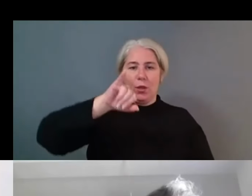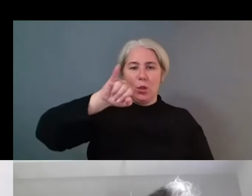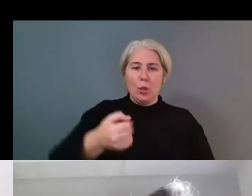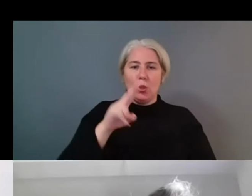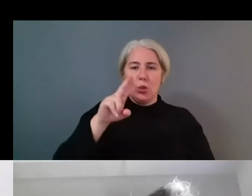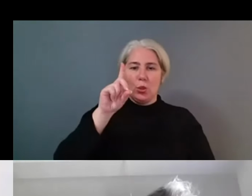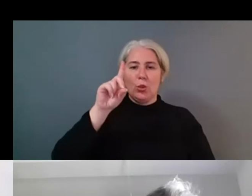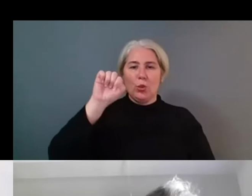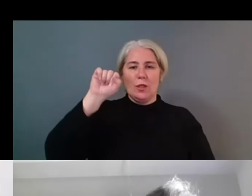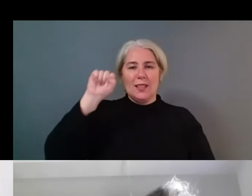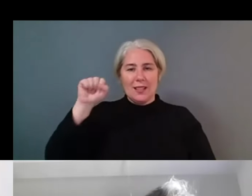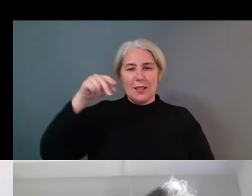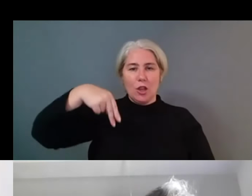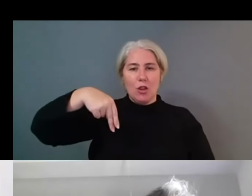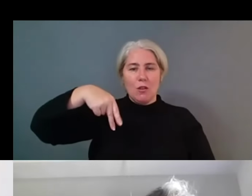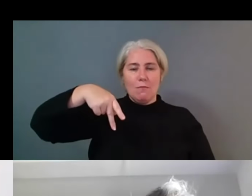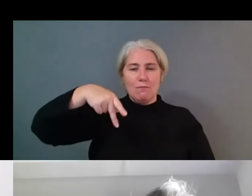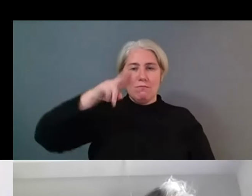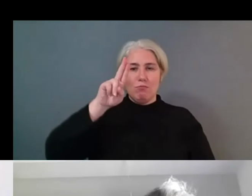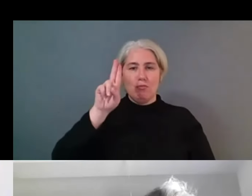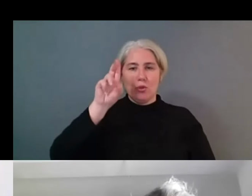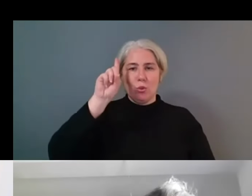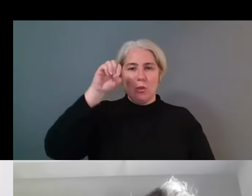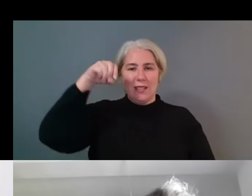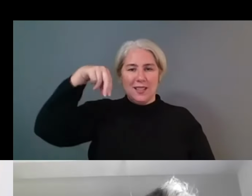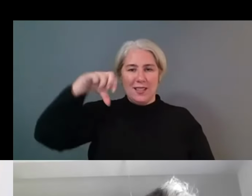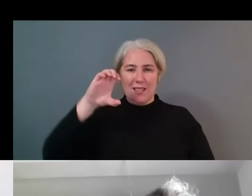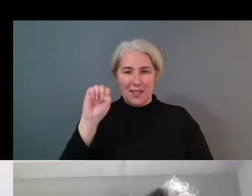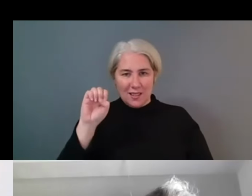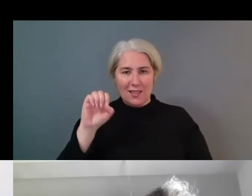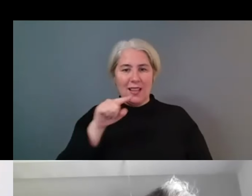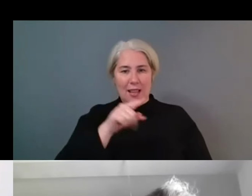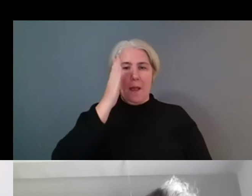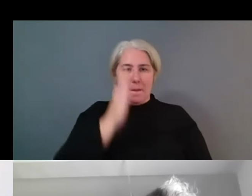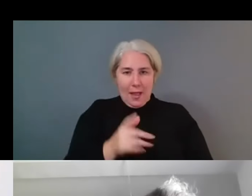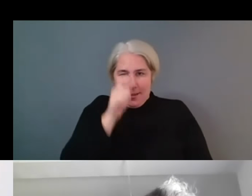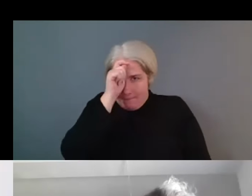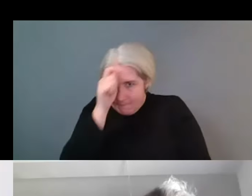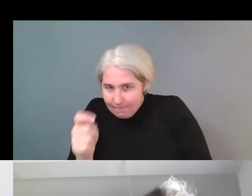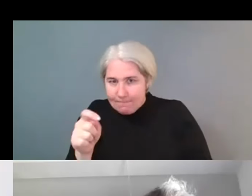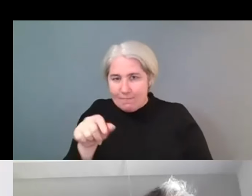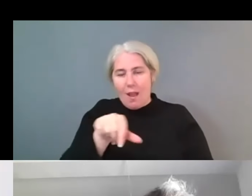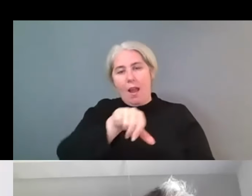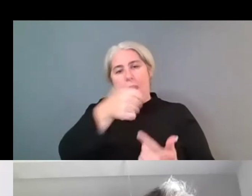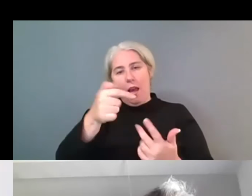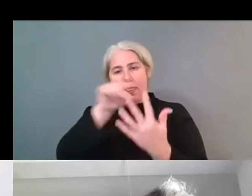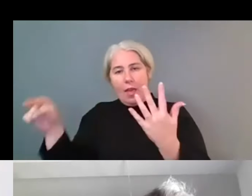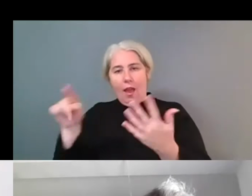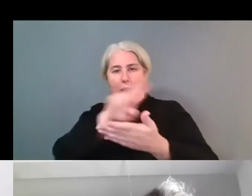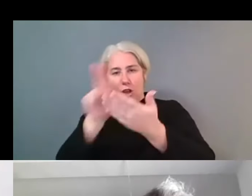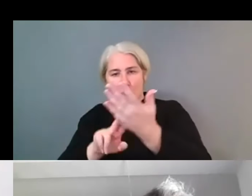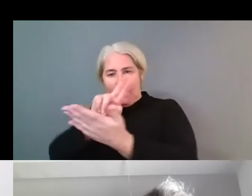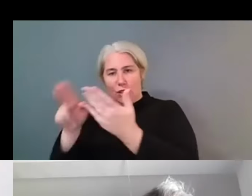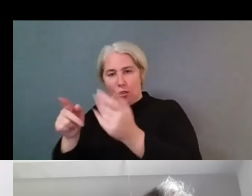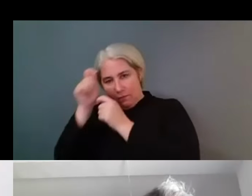but asked to recognize the jurisprudence of other treaty bodies, because the Office of